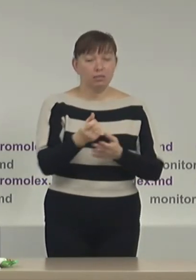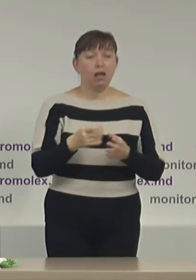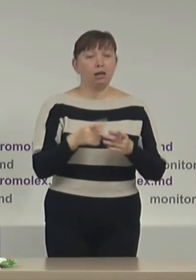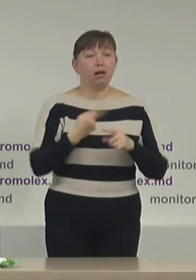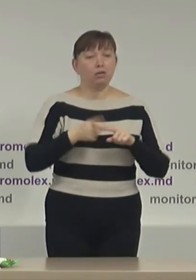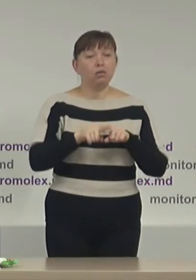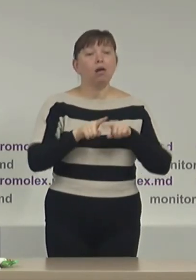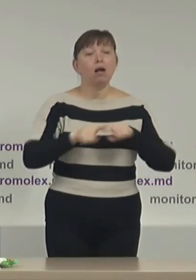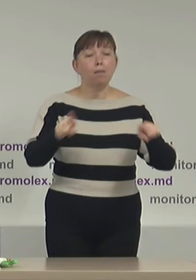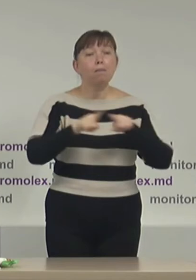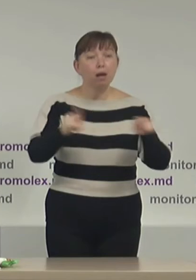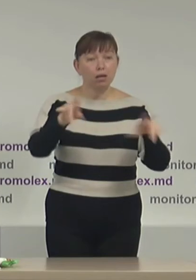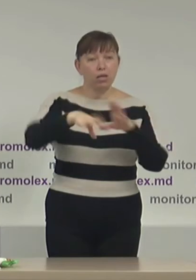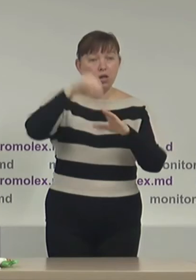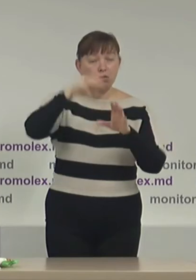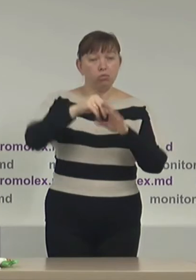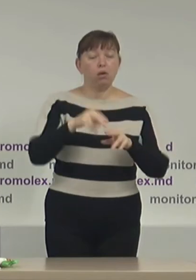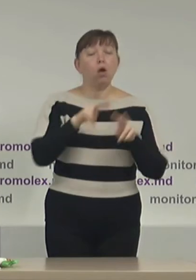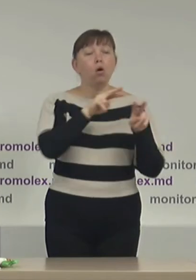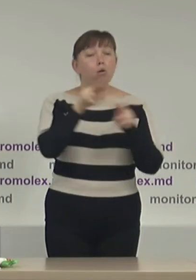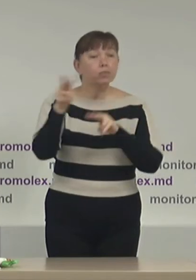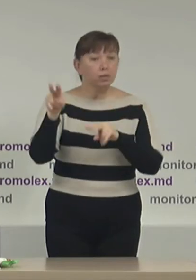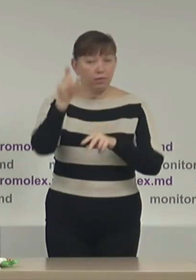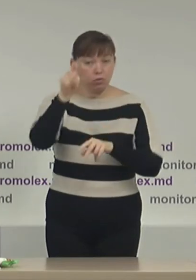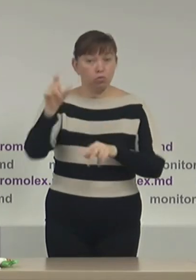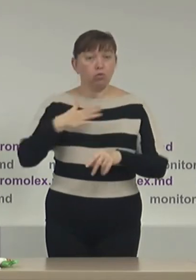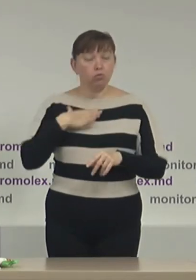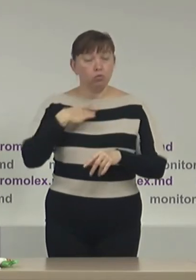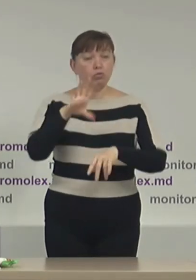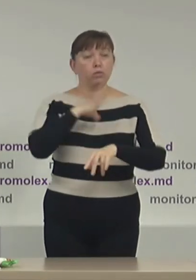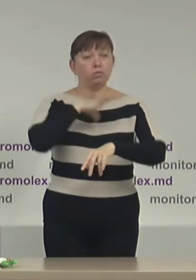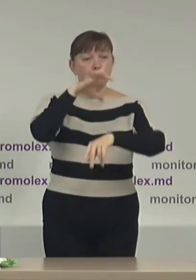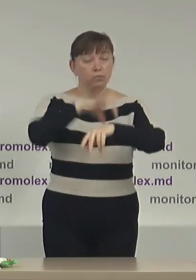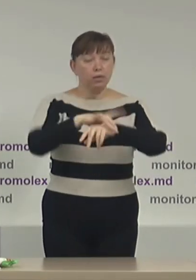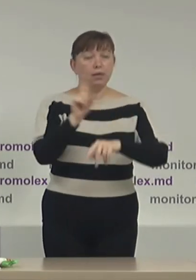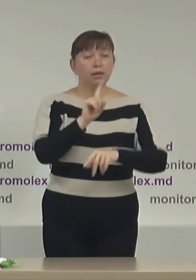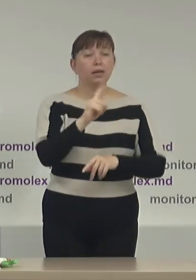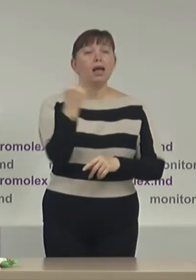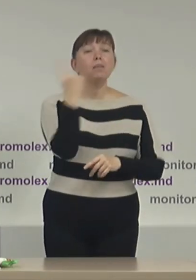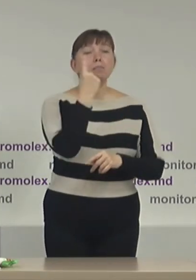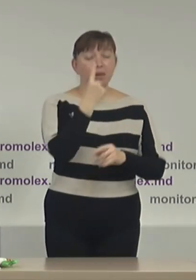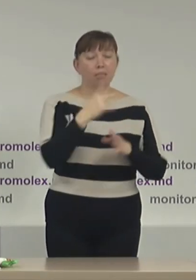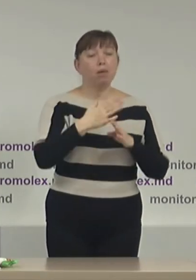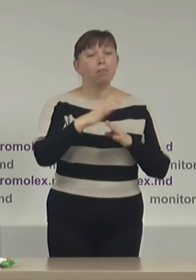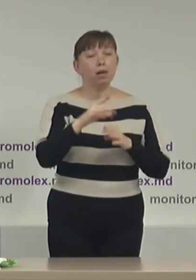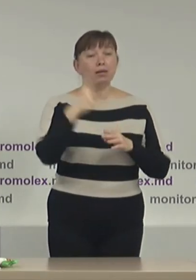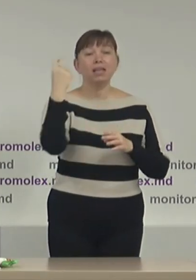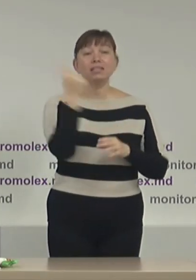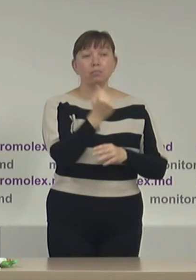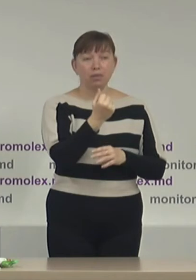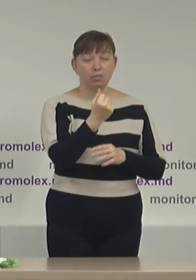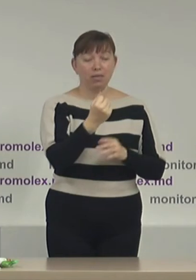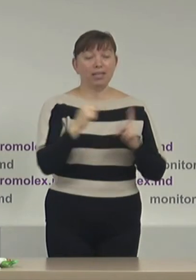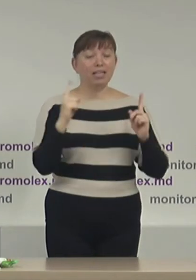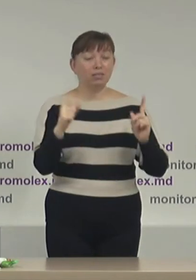than 50 persons. Regarding the funding of electoral campaigns, our observers have found that in the first part of